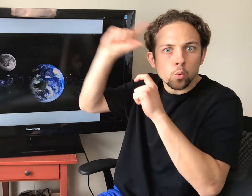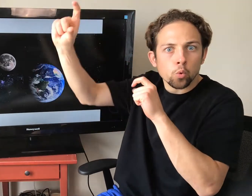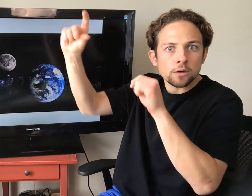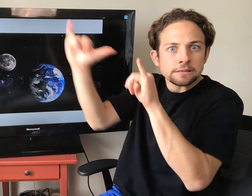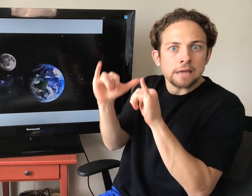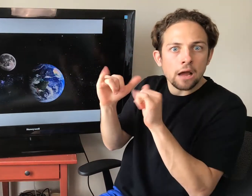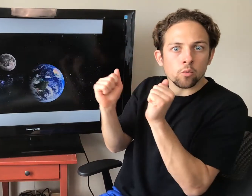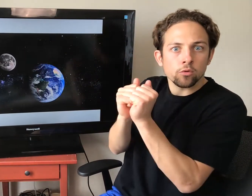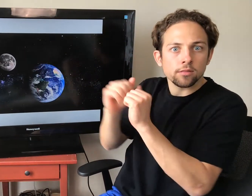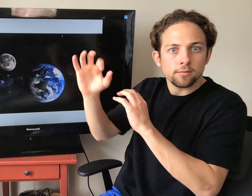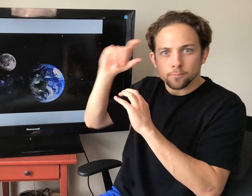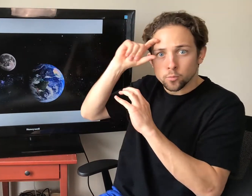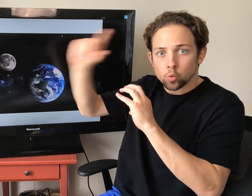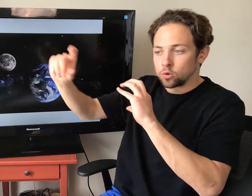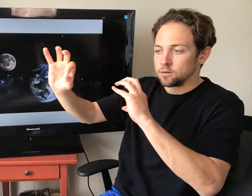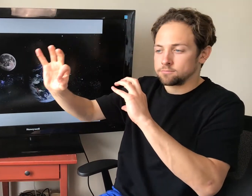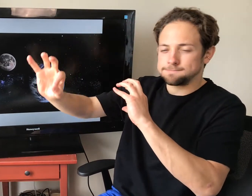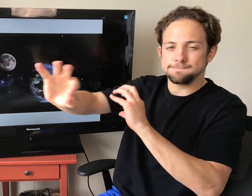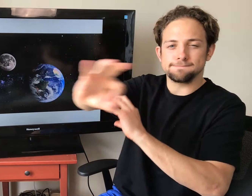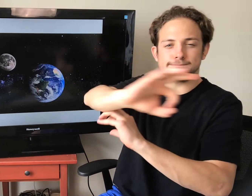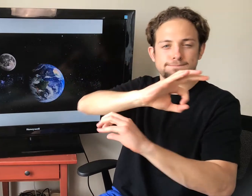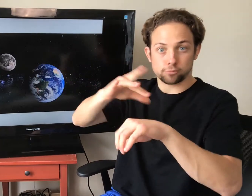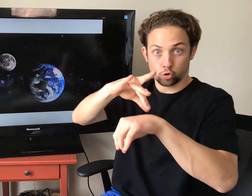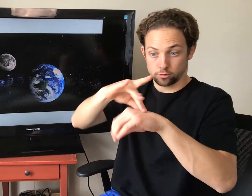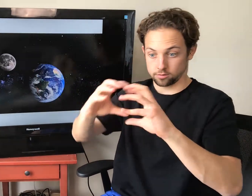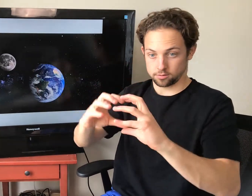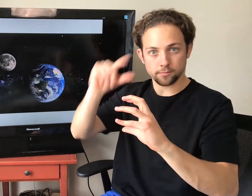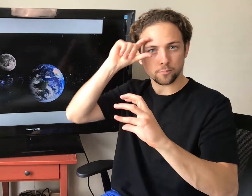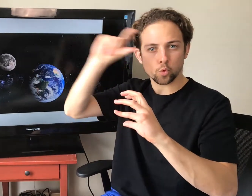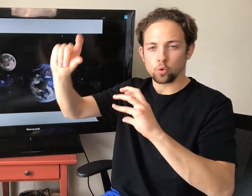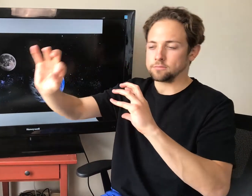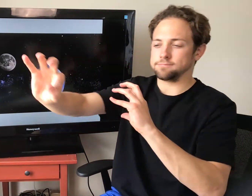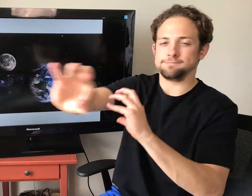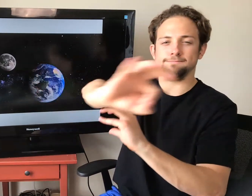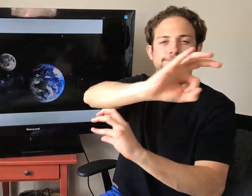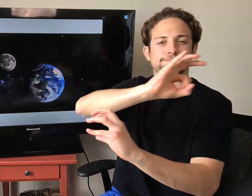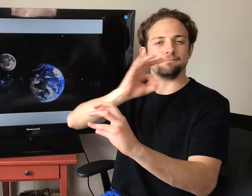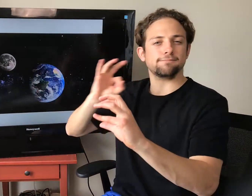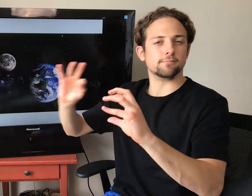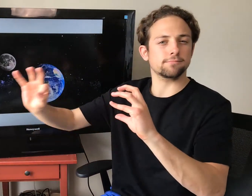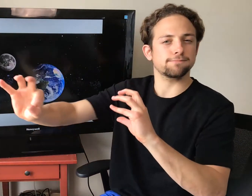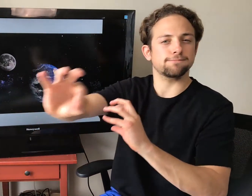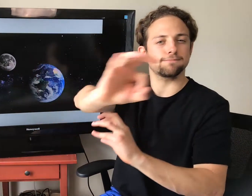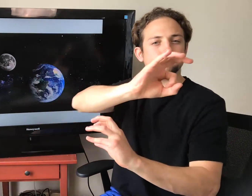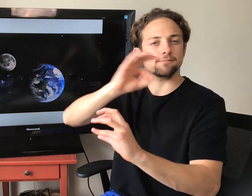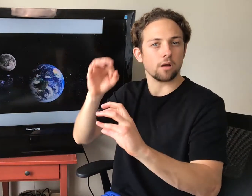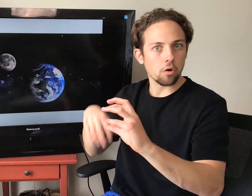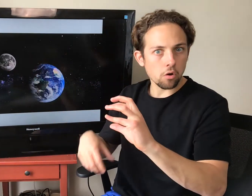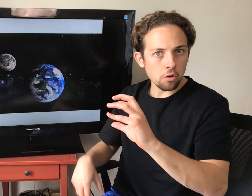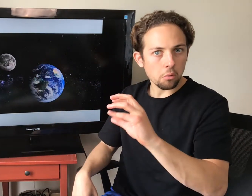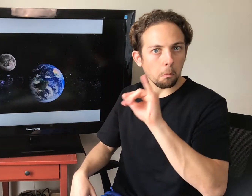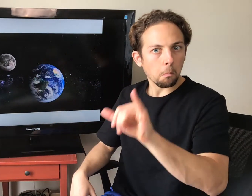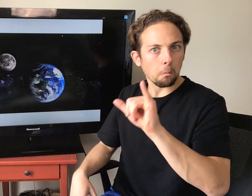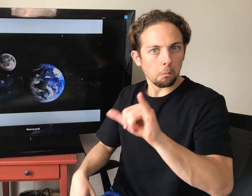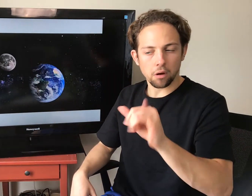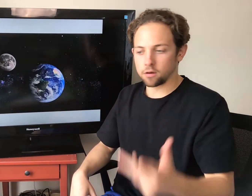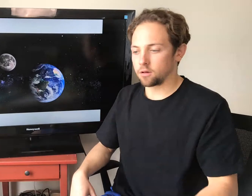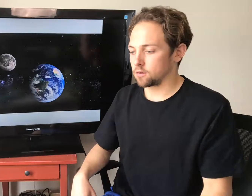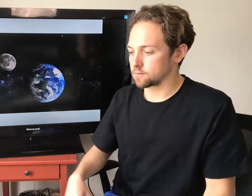The Earth has gravity that it uses to keep the moon rotating around it. So the gravity